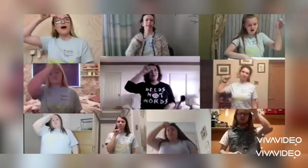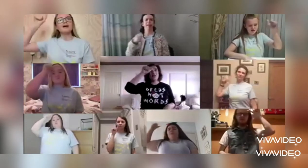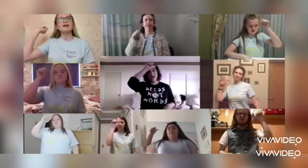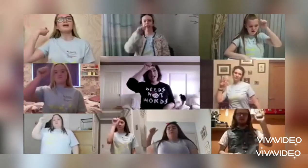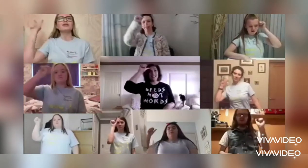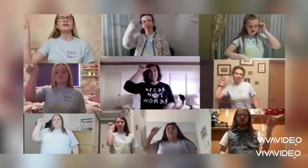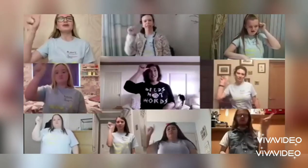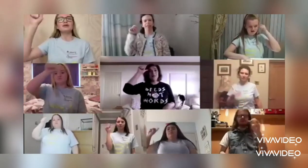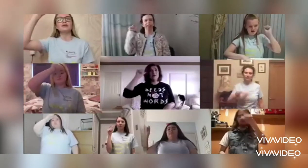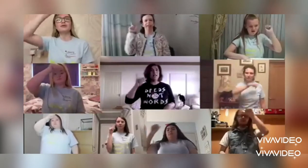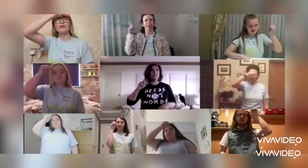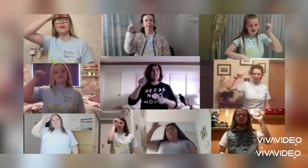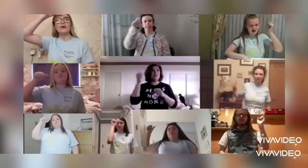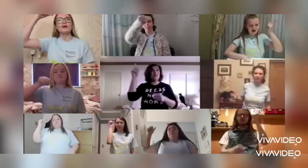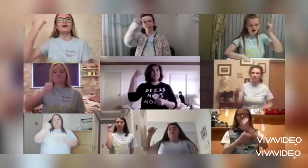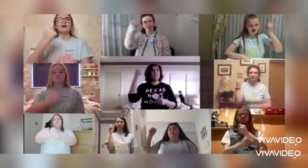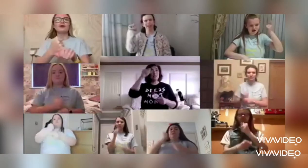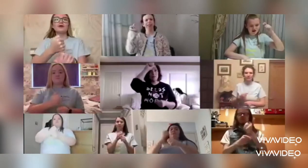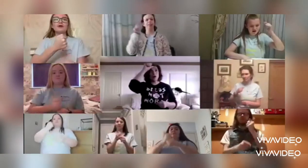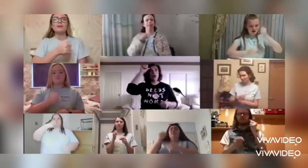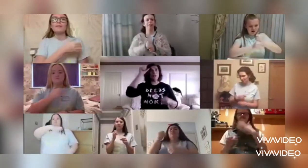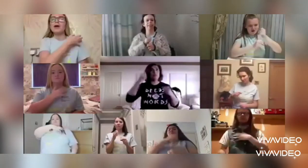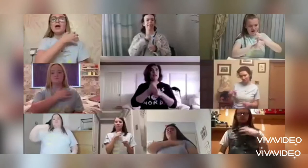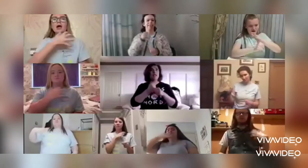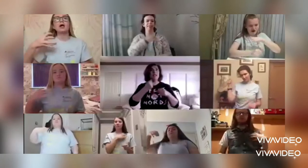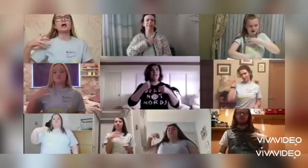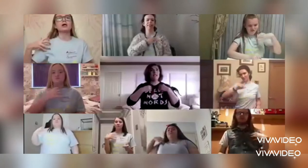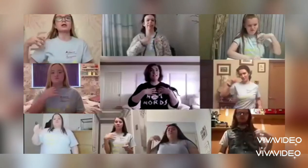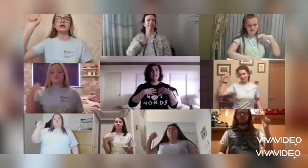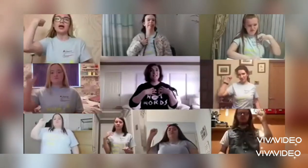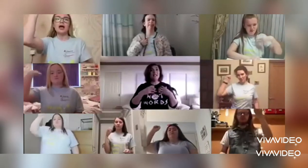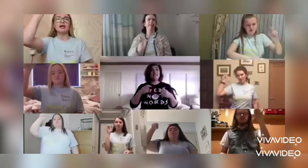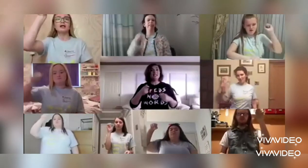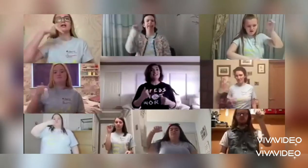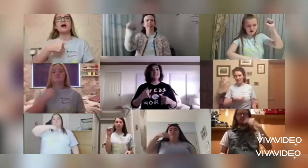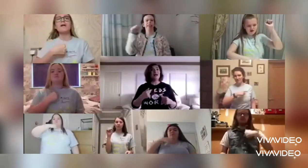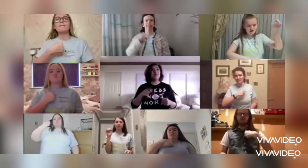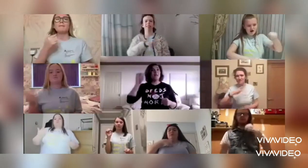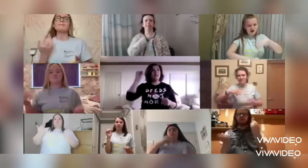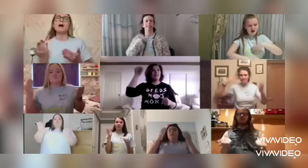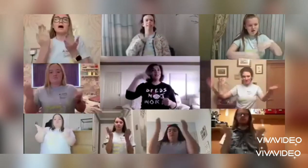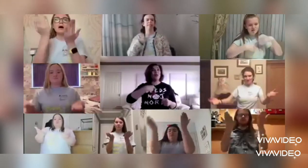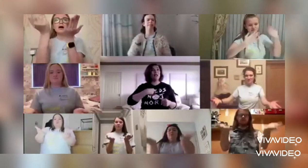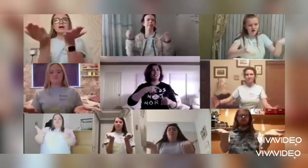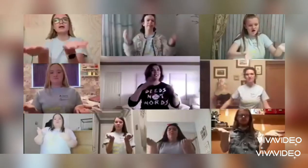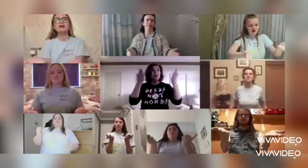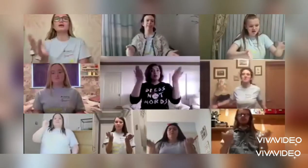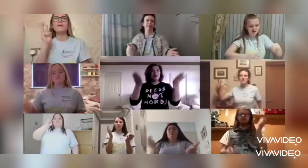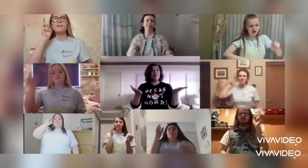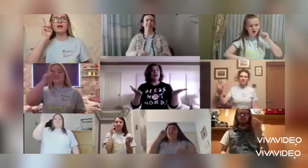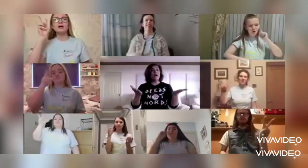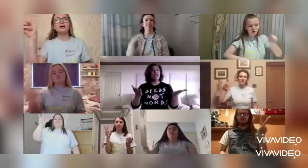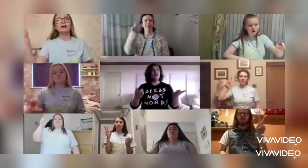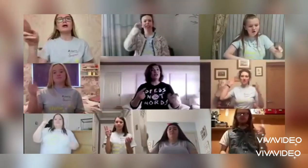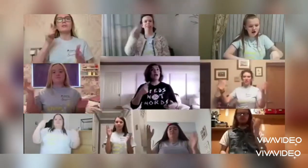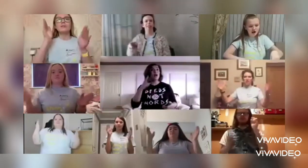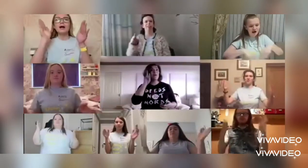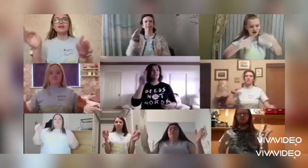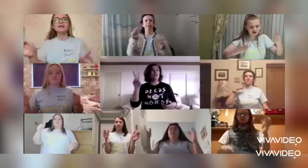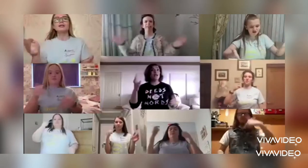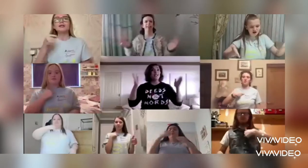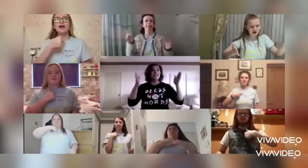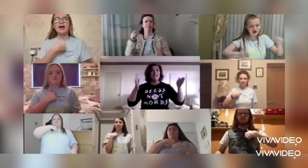I am white, but it's wisdom born of pain. Yes, I paid the price, but look